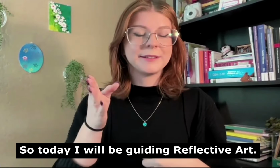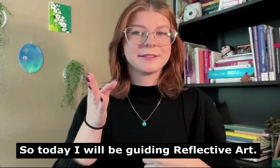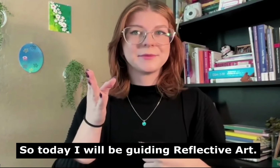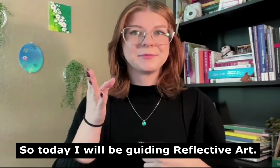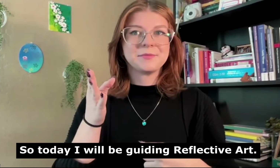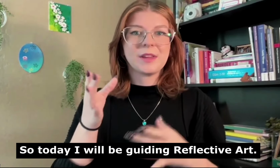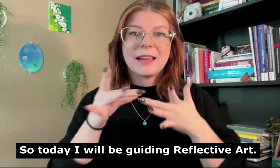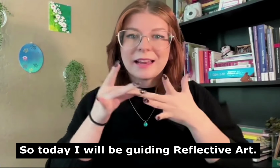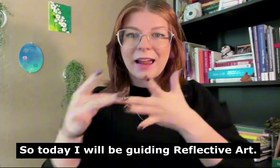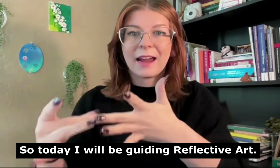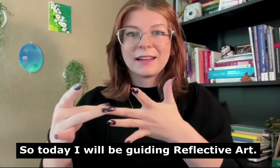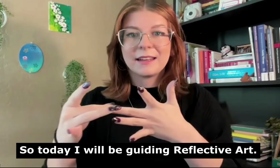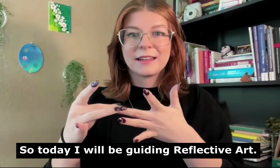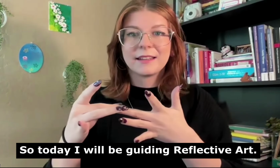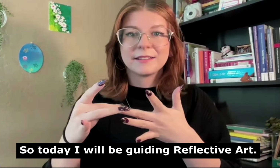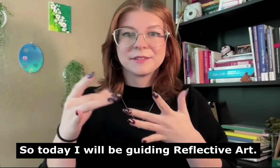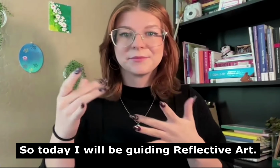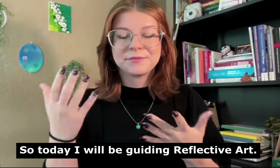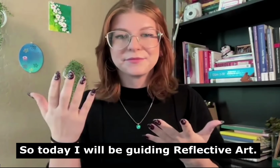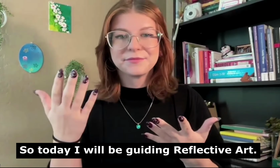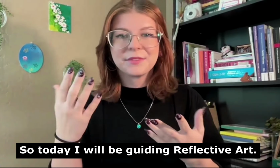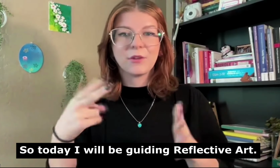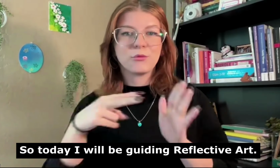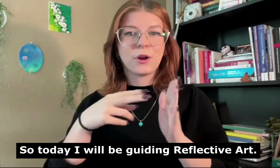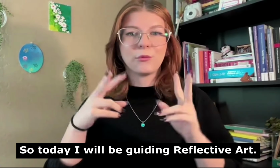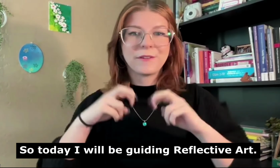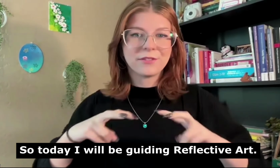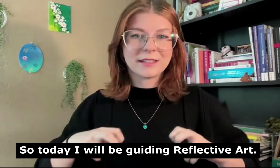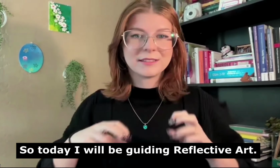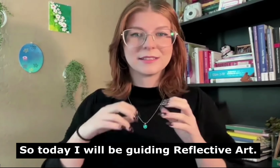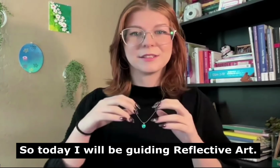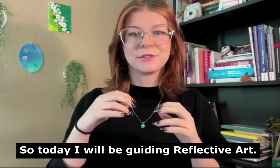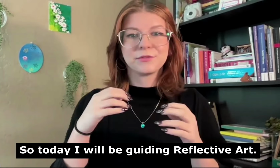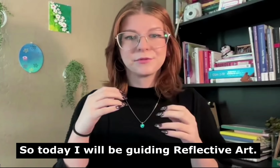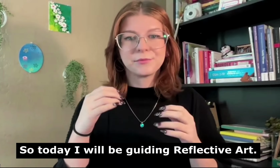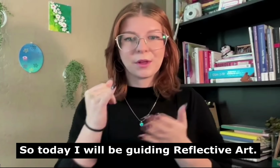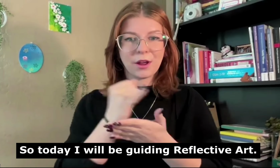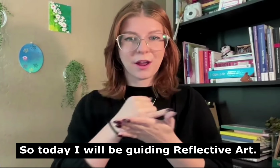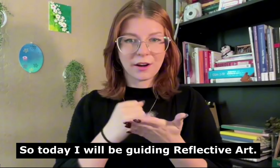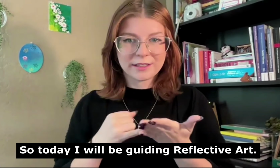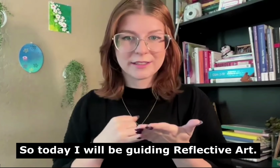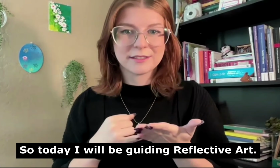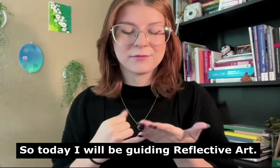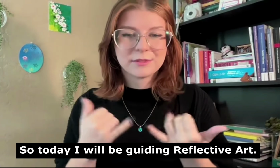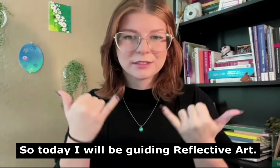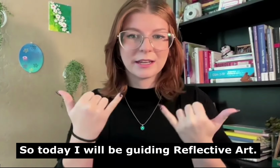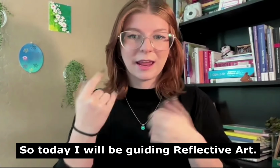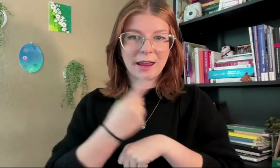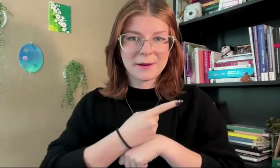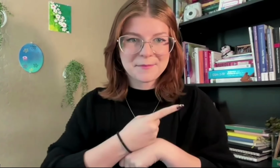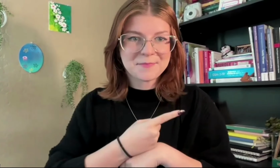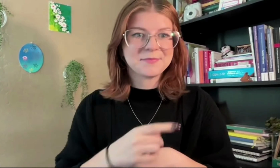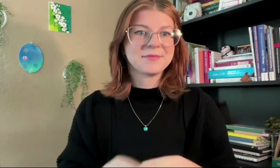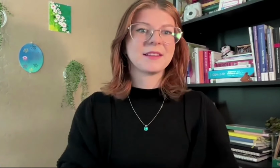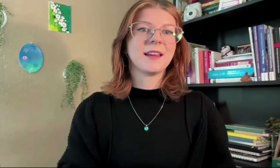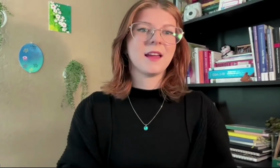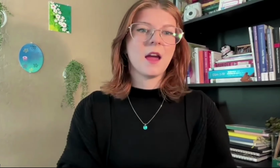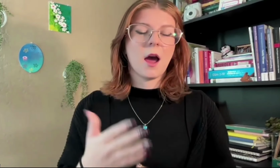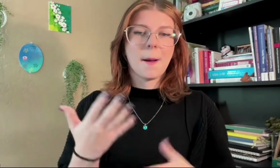So today I will be guiding reflective art.